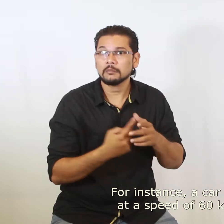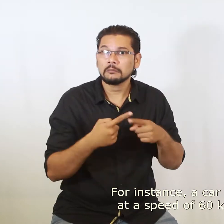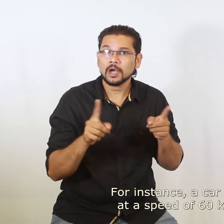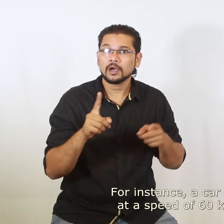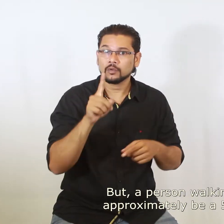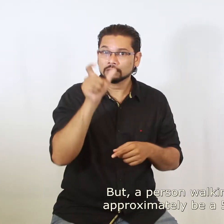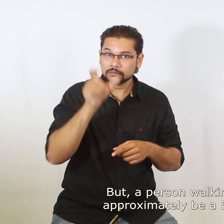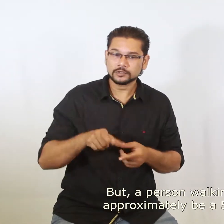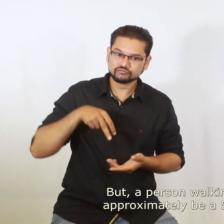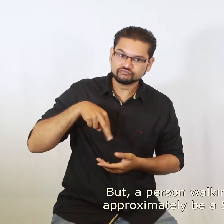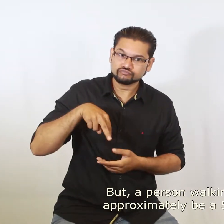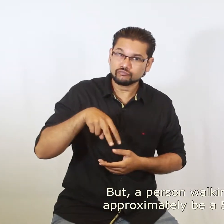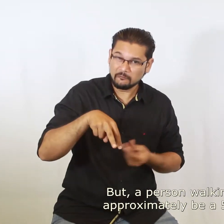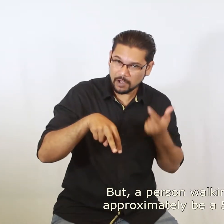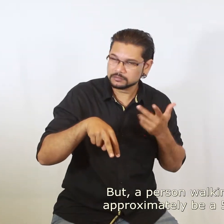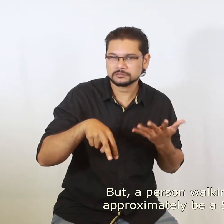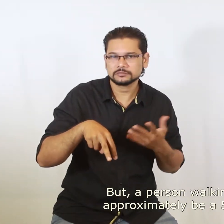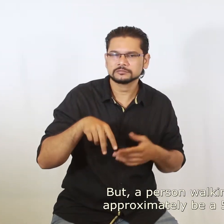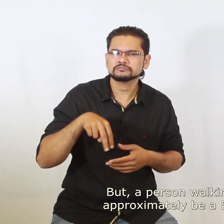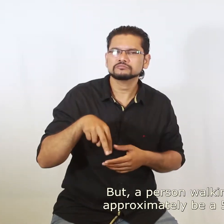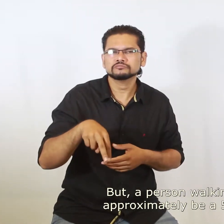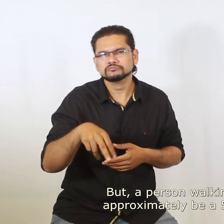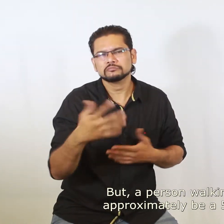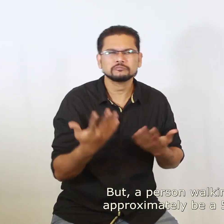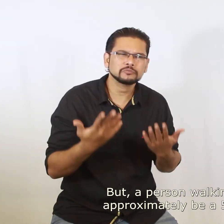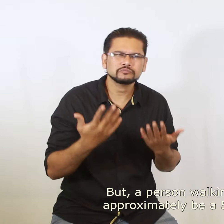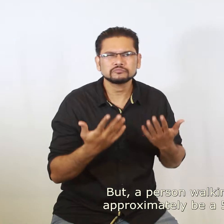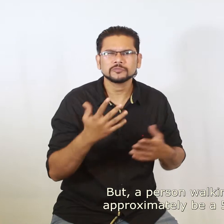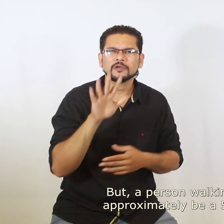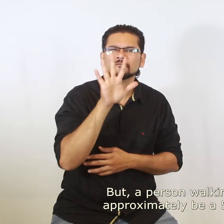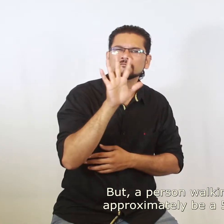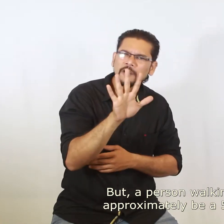But a person walking could approximately be a 5 km per hour.